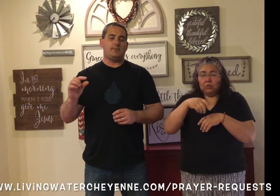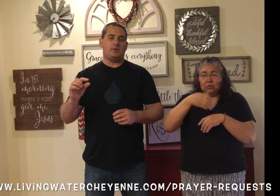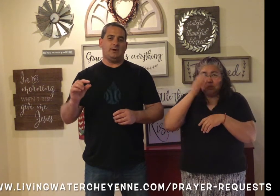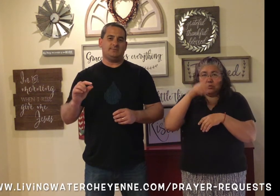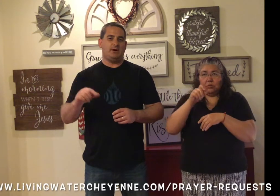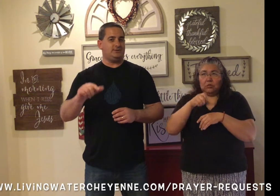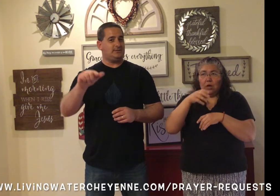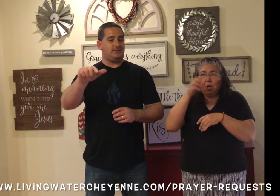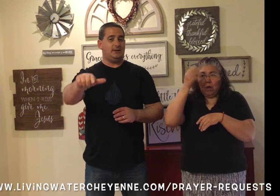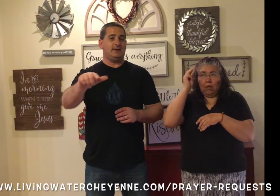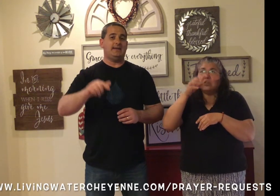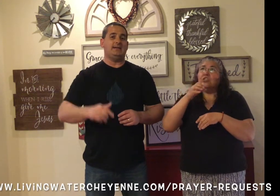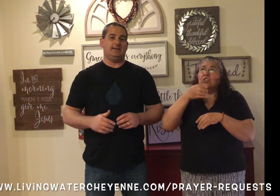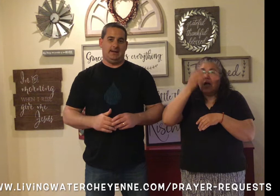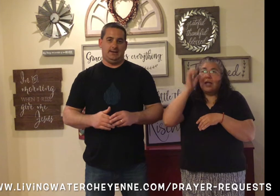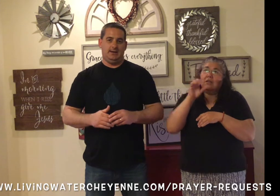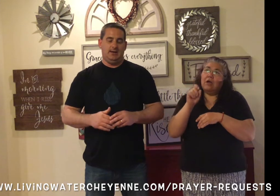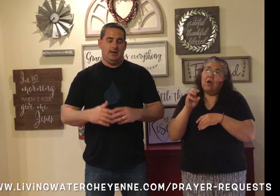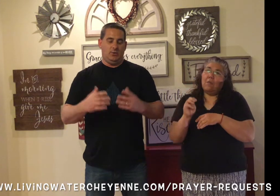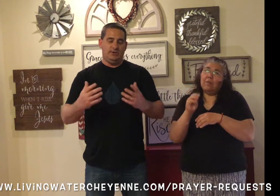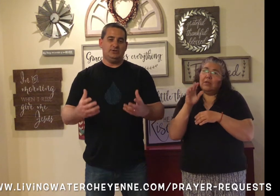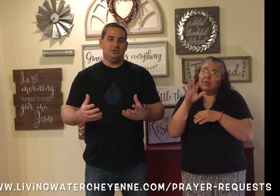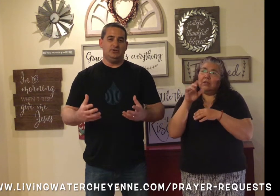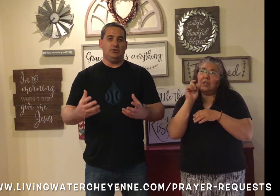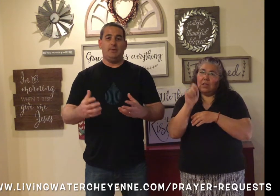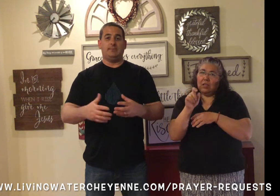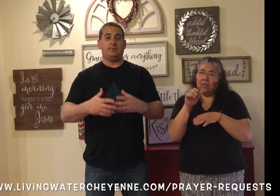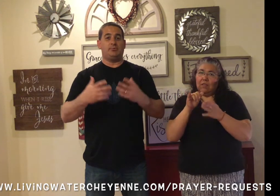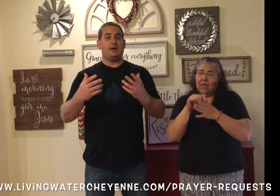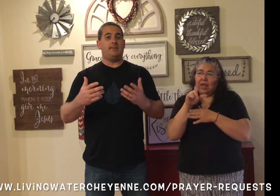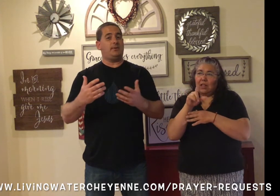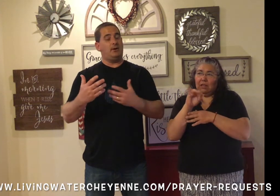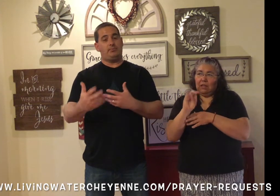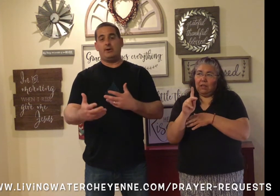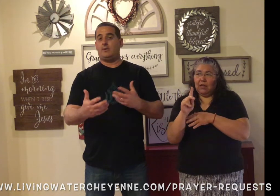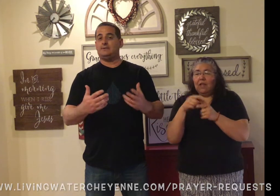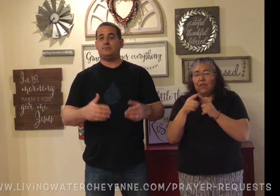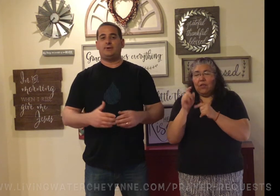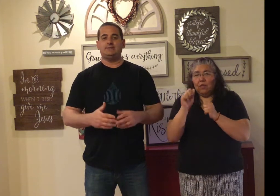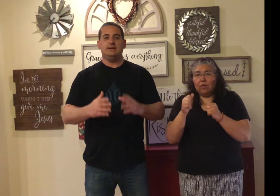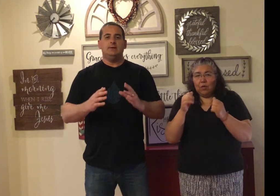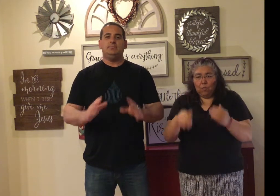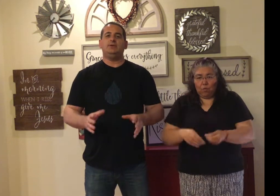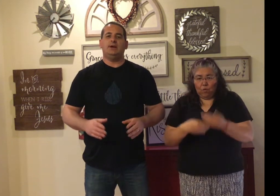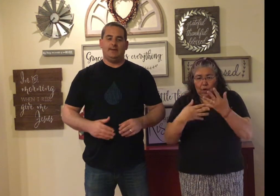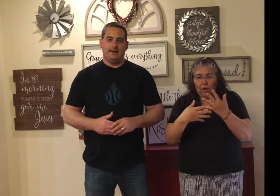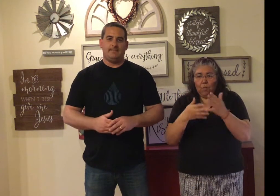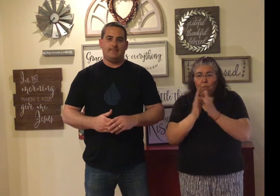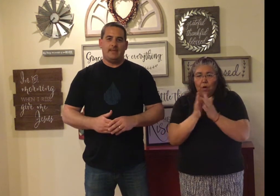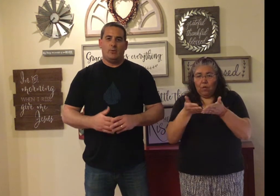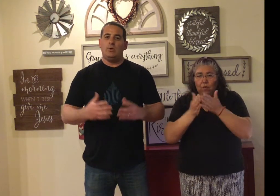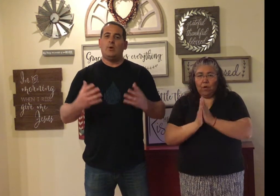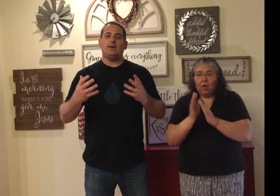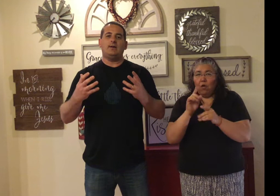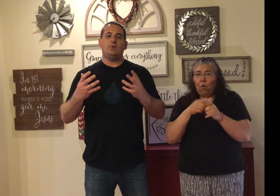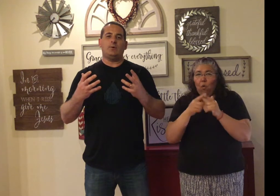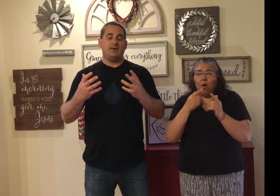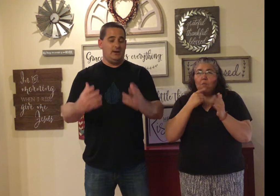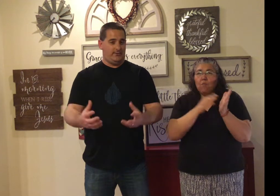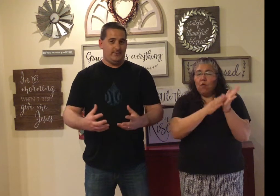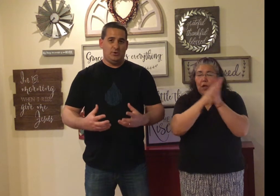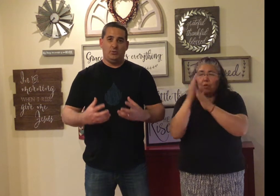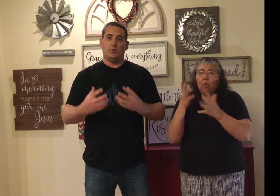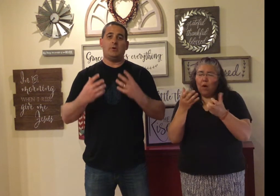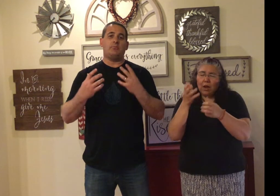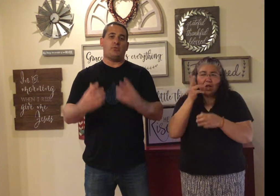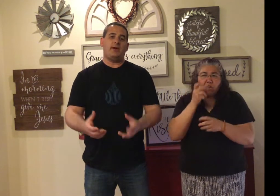the prayer request part. Just click on that link. And when you do, you'll be able to bring up a prayer request or praise. Put it on there. We want to